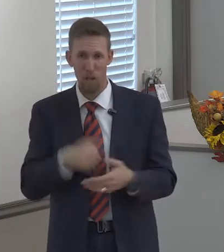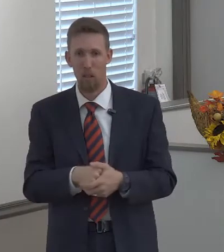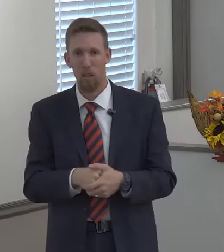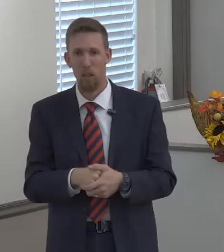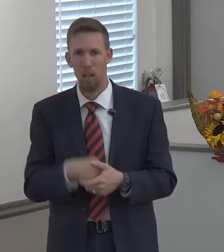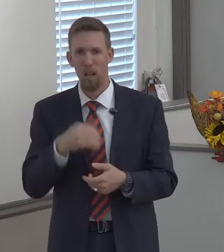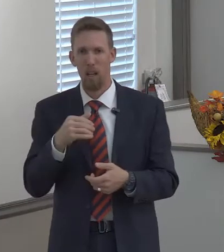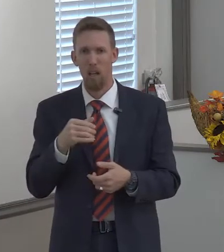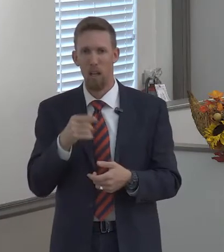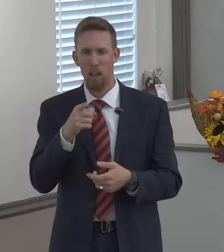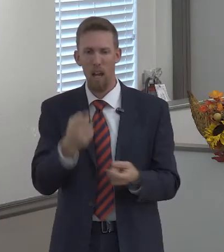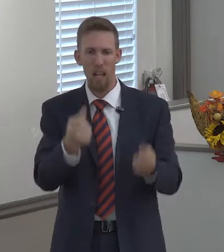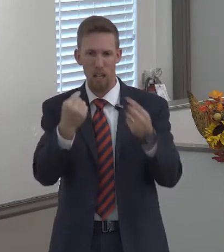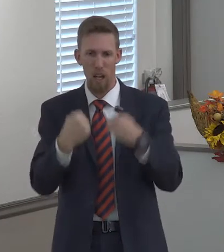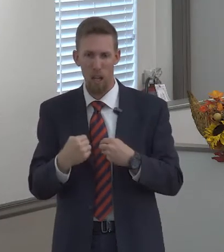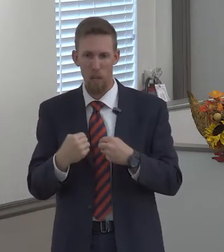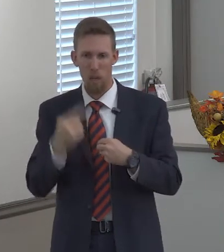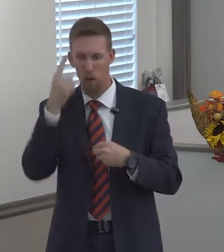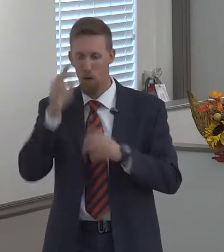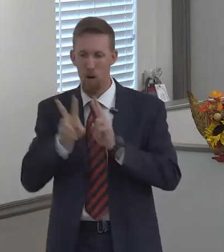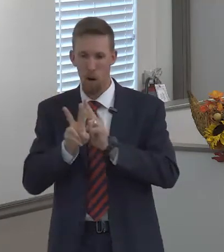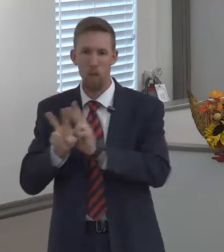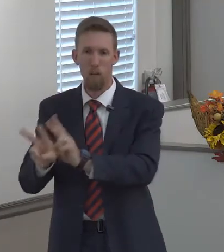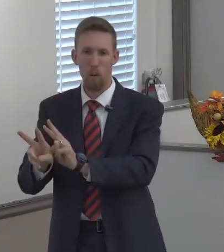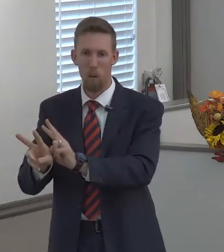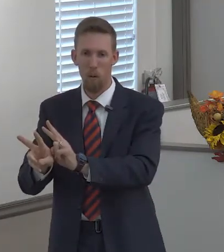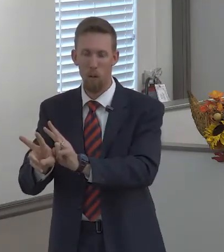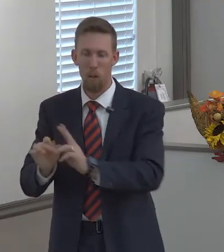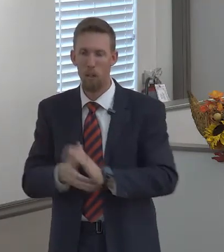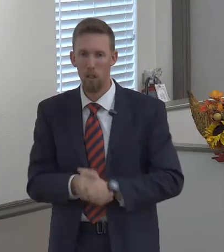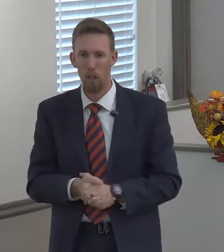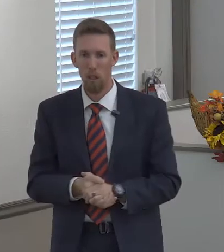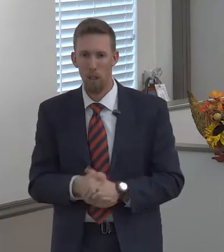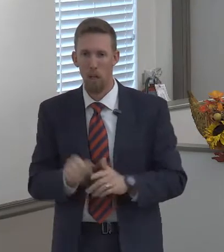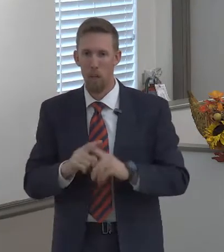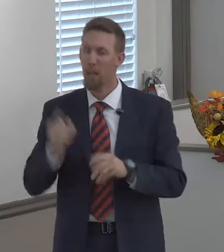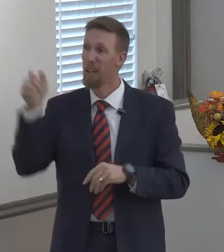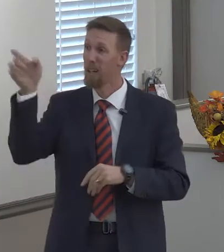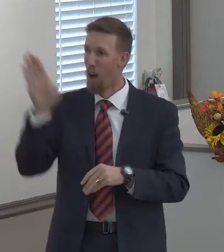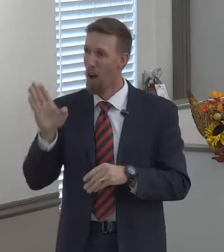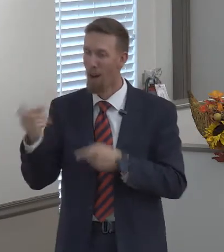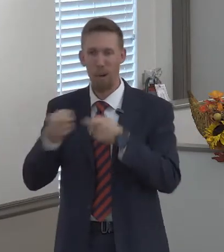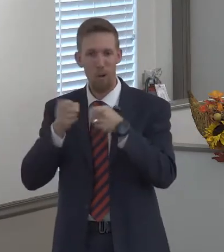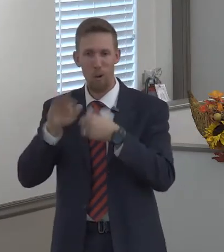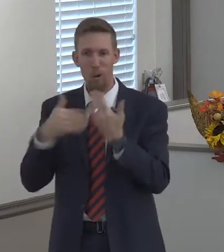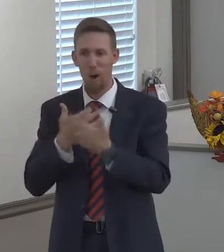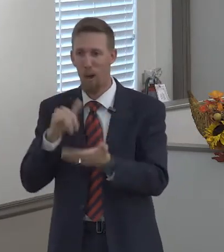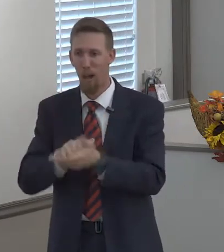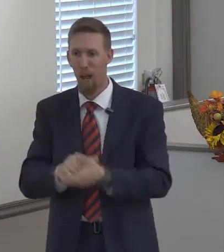I think that if you're thinking about things that I've been thinking about recently,